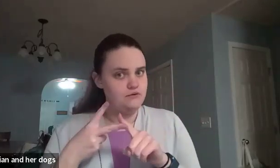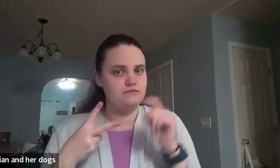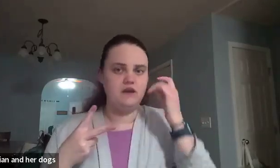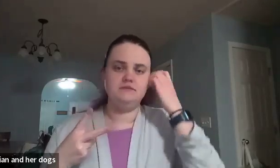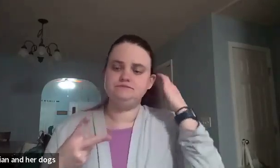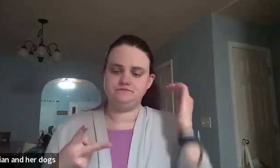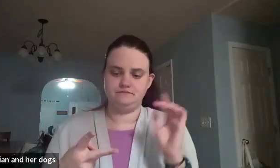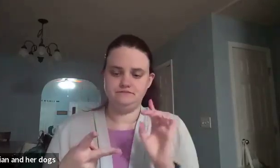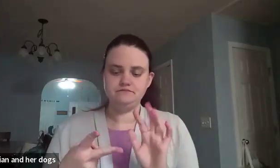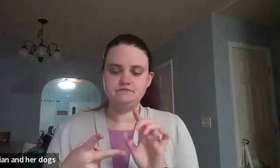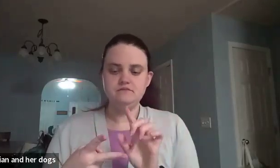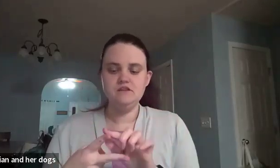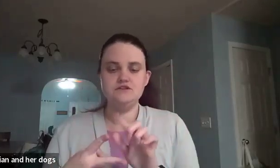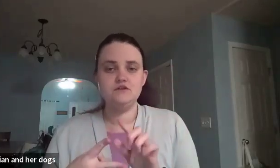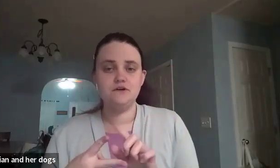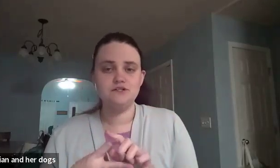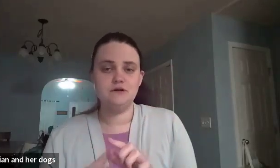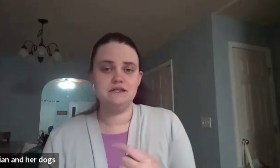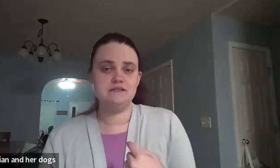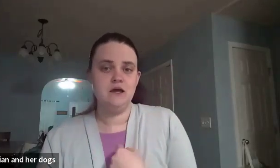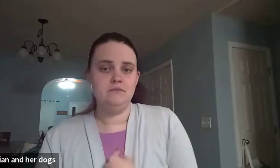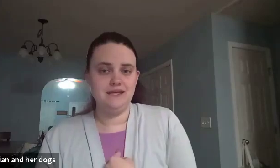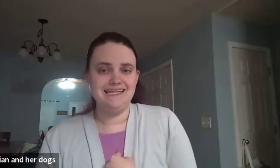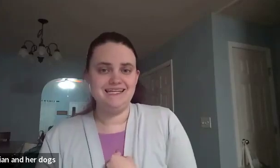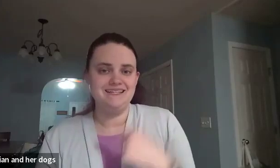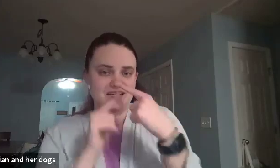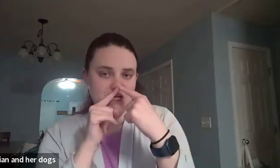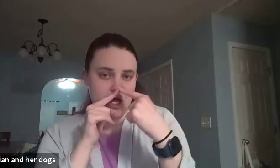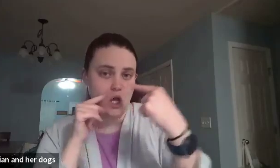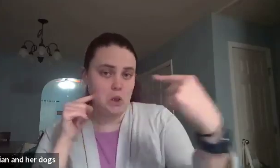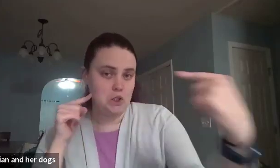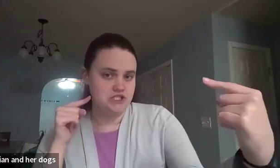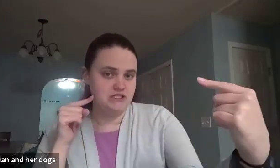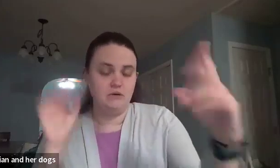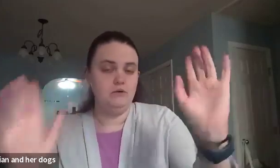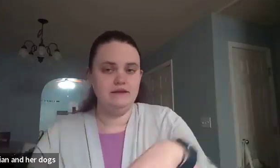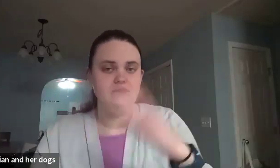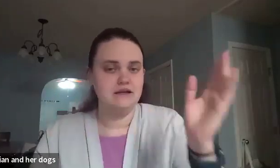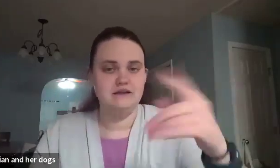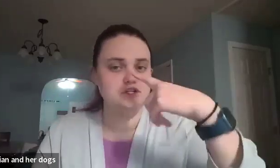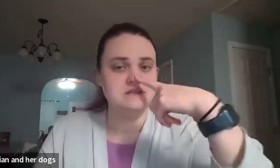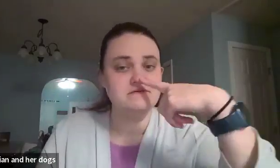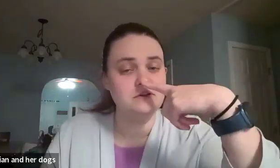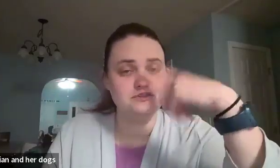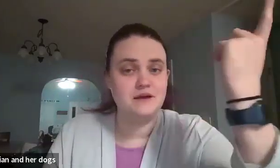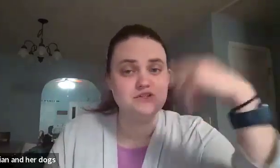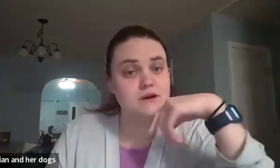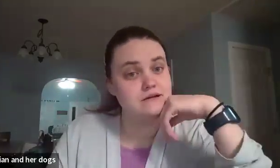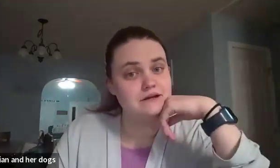both. Okay. So the first one is me allergic. Oh, wait, I didn't even show the sign for allergic. I'm just going ahead and